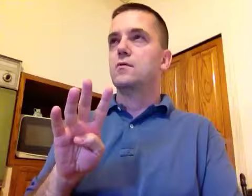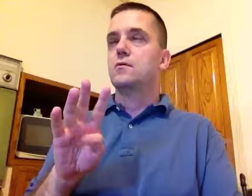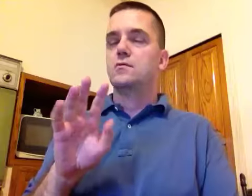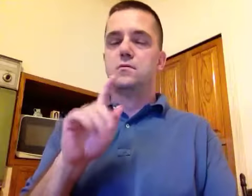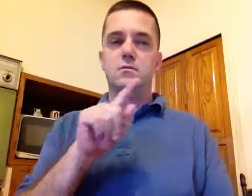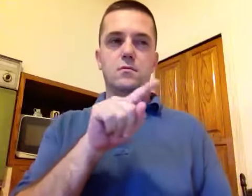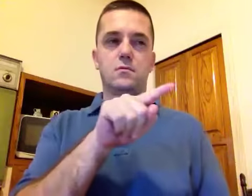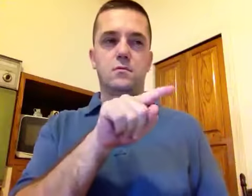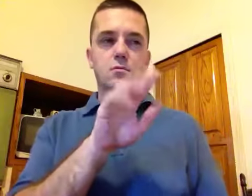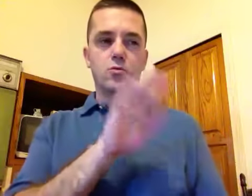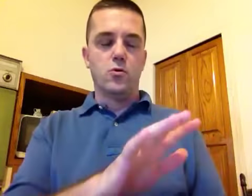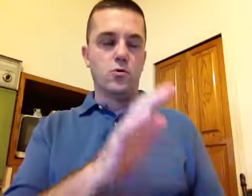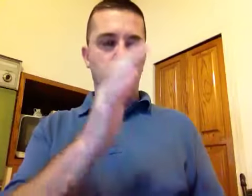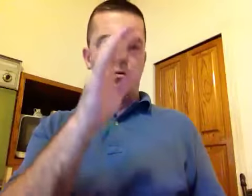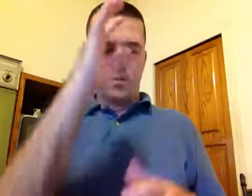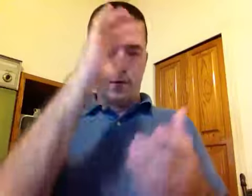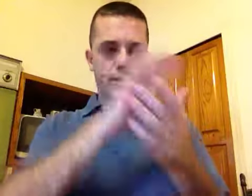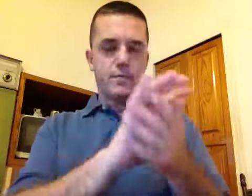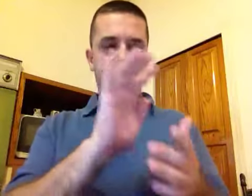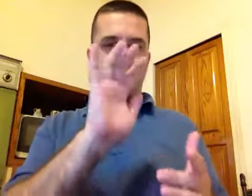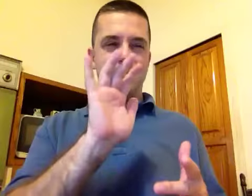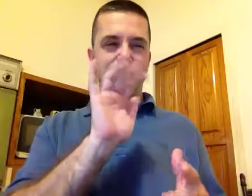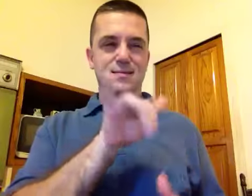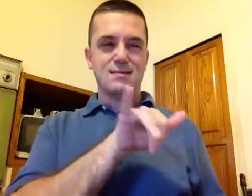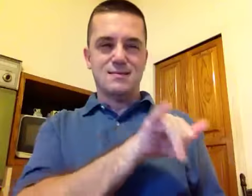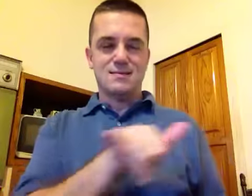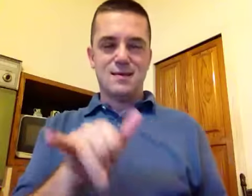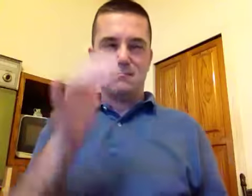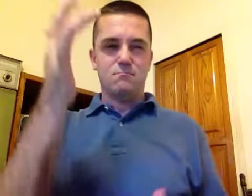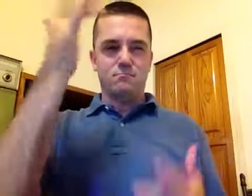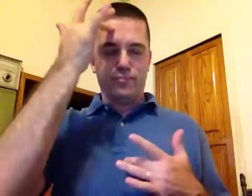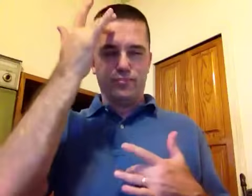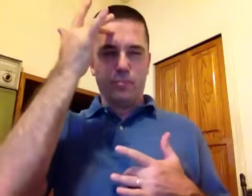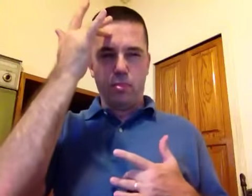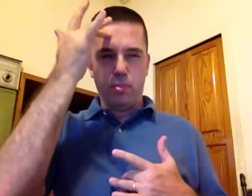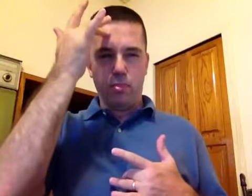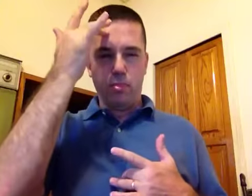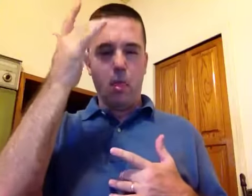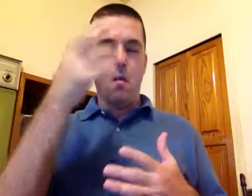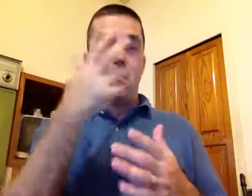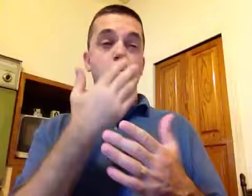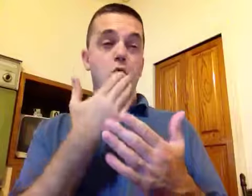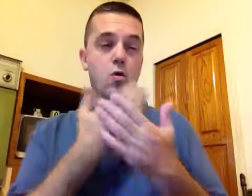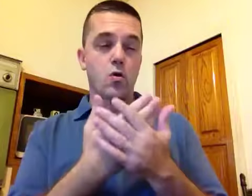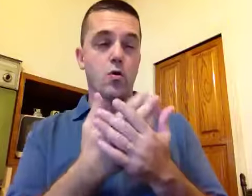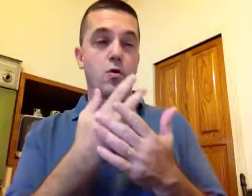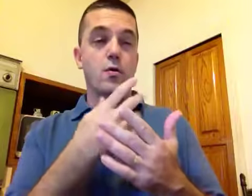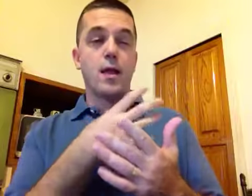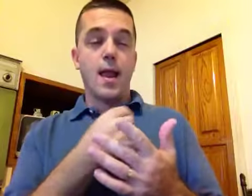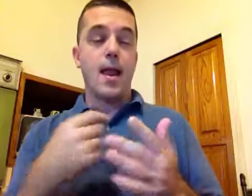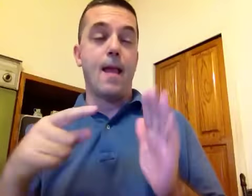I had. And it is a good disease and a bad disease, both. Okay? He's very